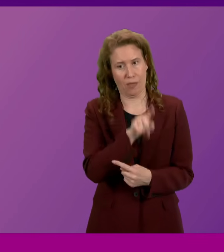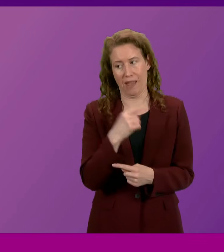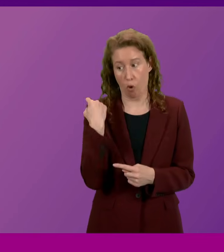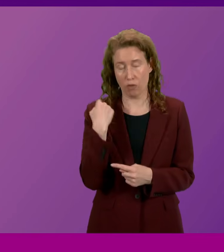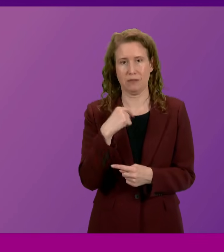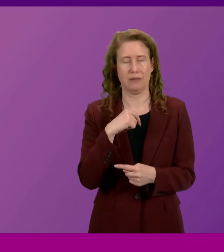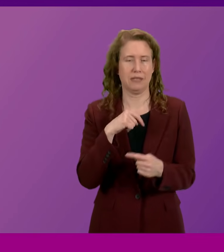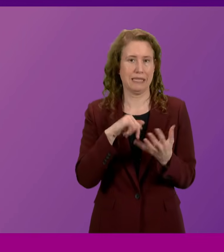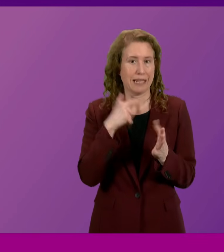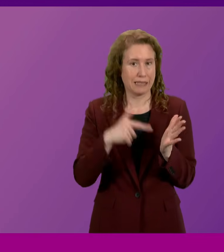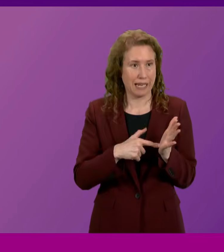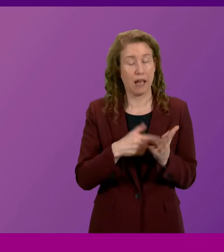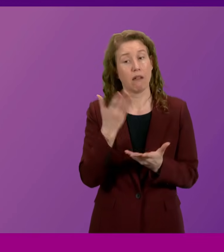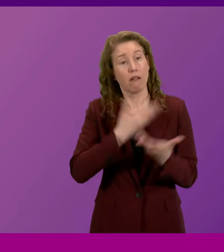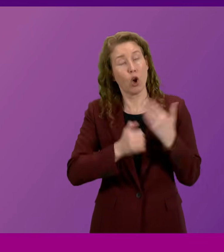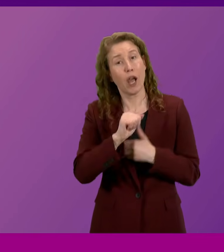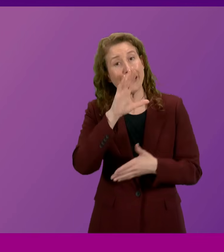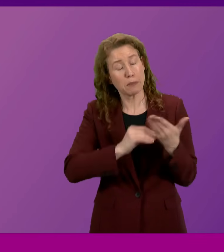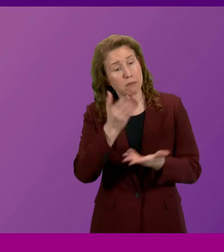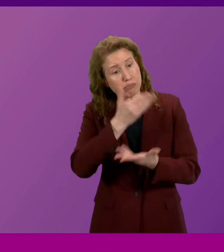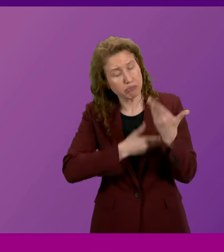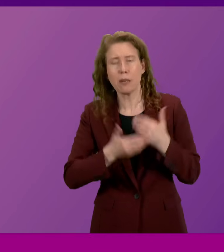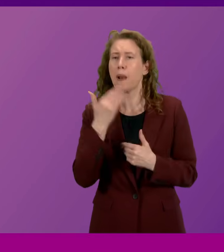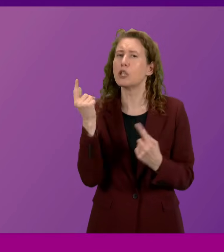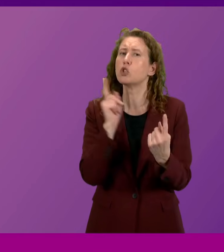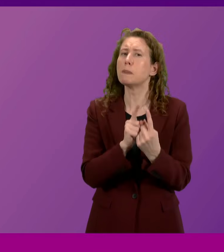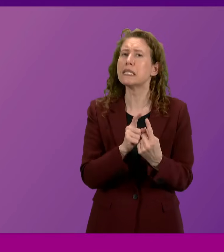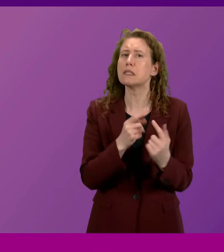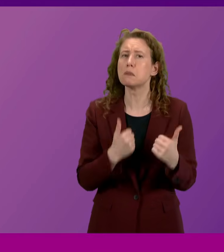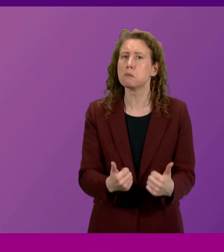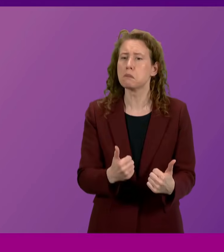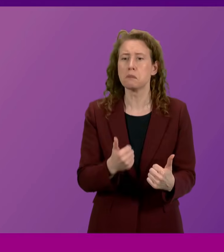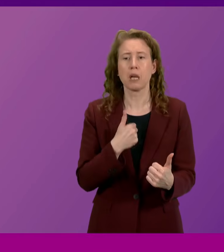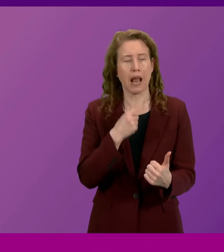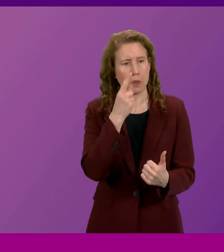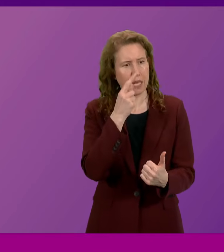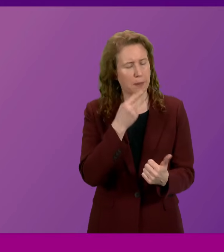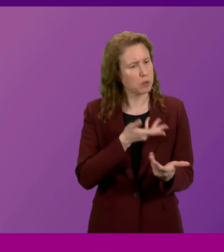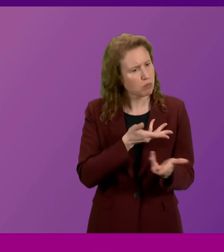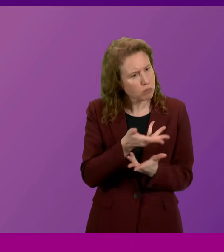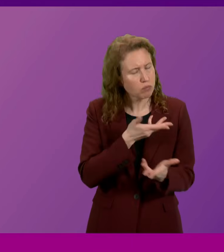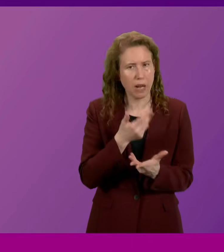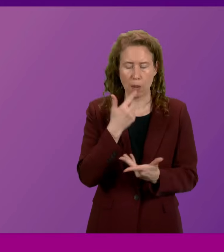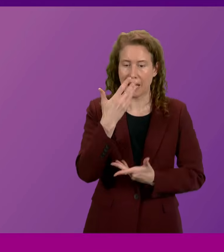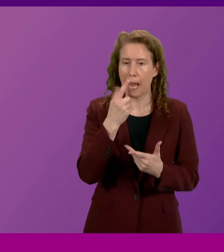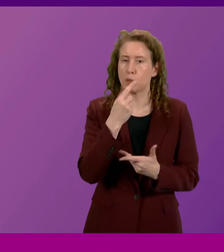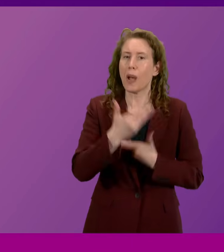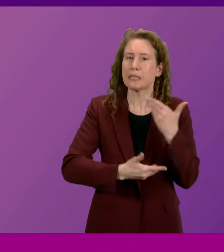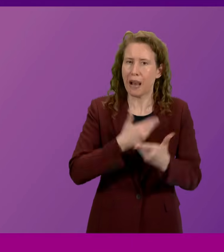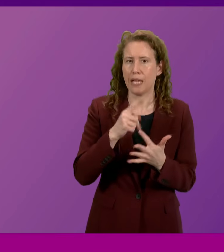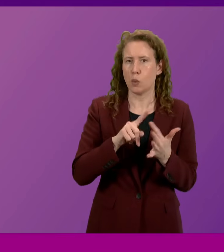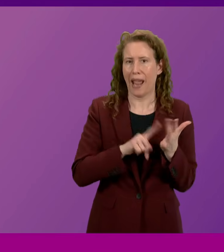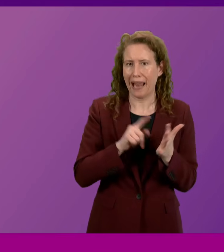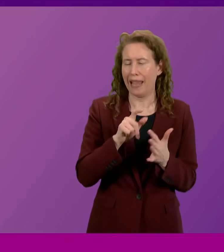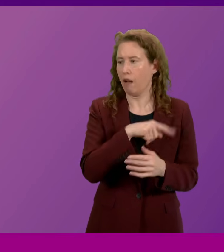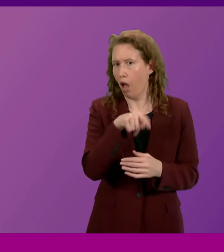I heard about her experience, and it was a pleasure to meet her, and I was able to express to Ailey and